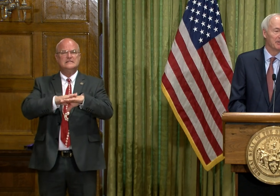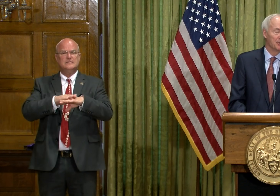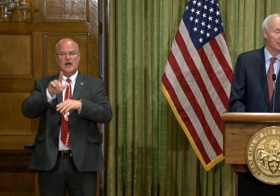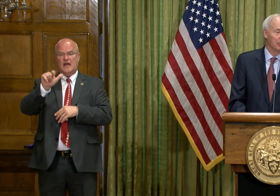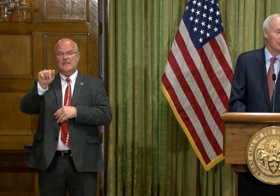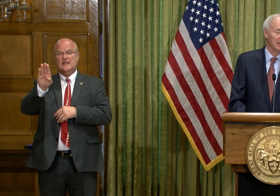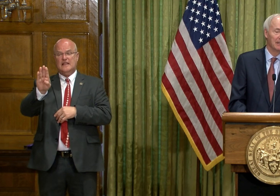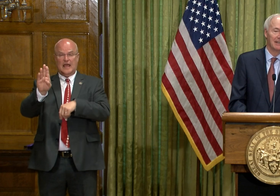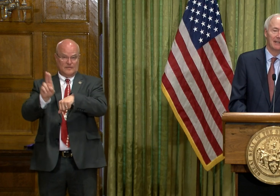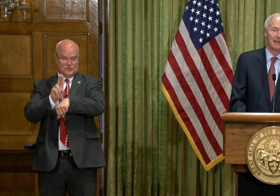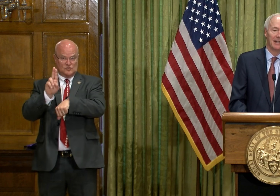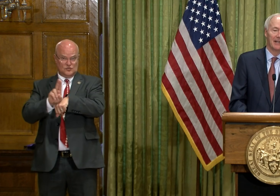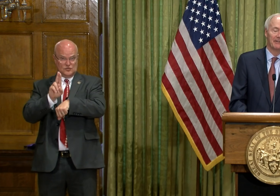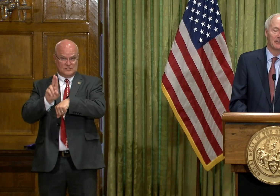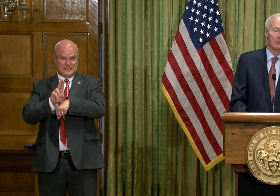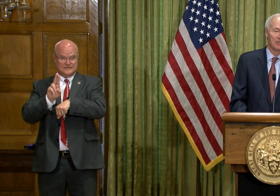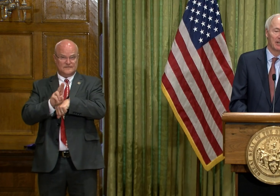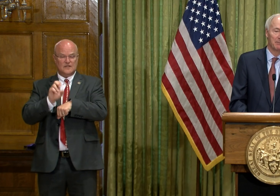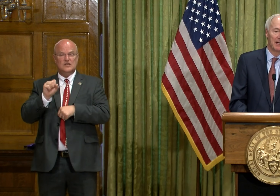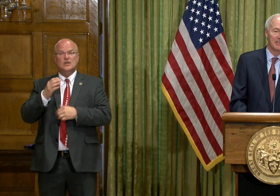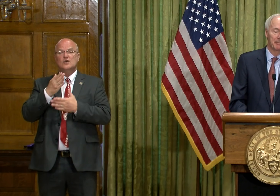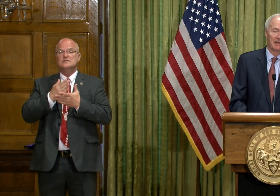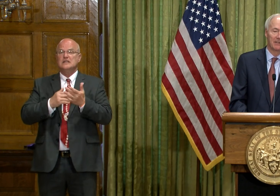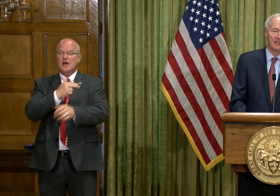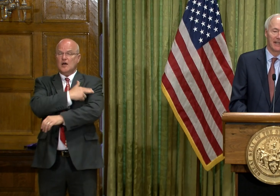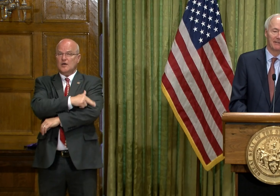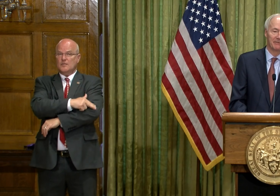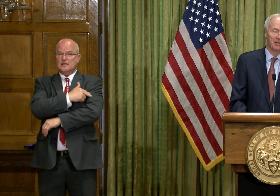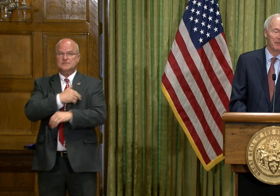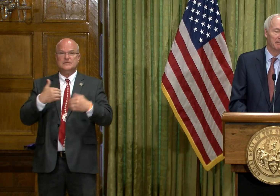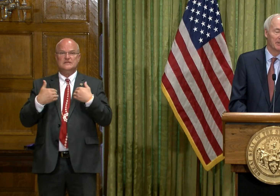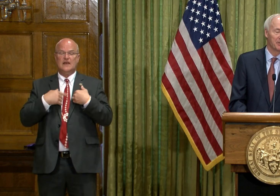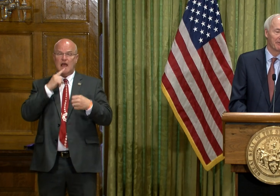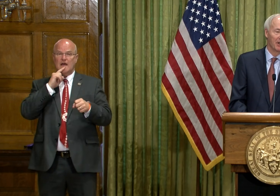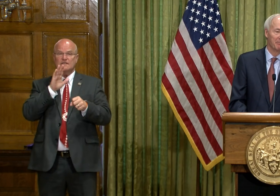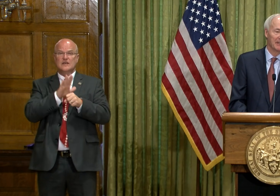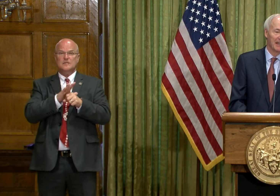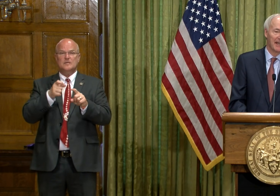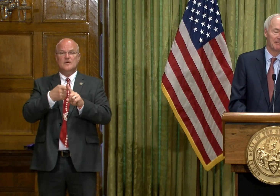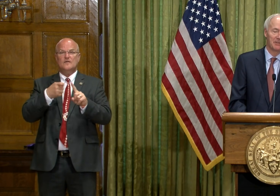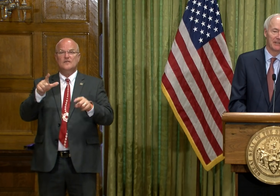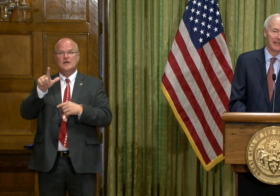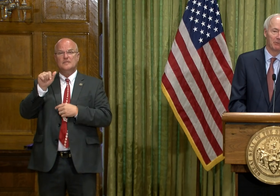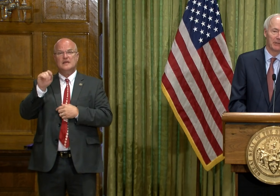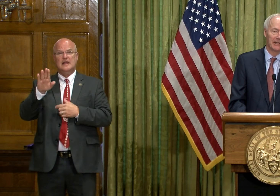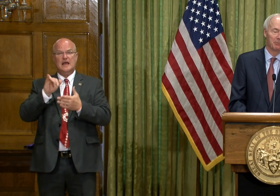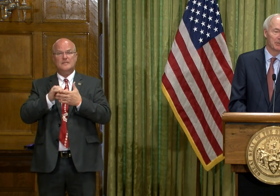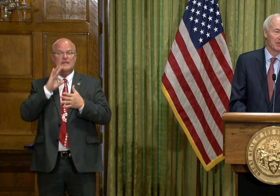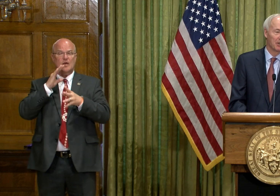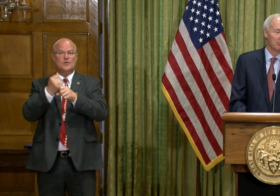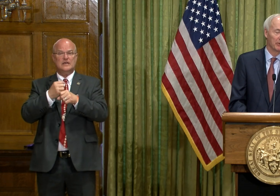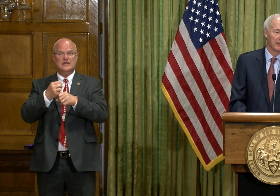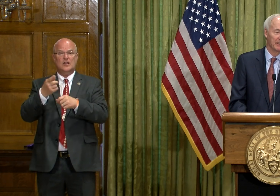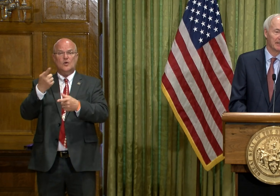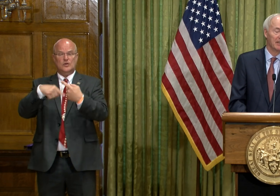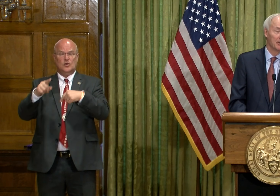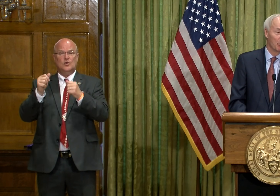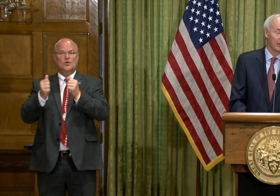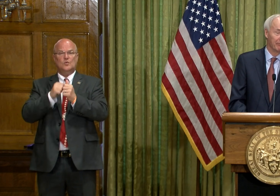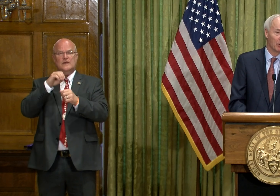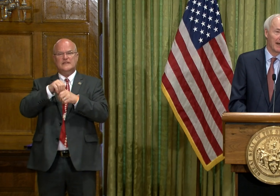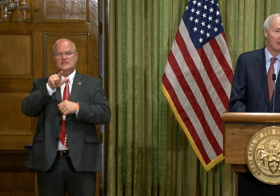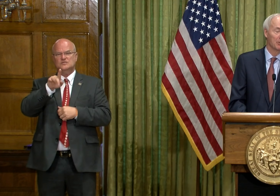the lab that you're using. So some hospitals have commitments from the labs that they will get a return